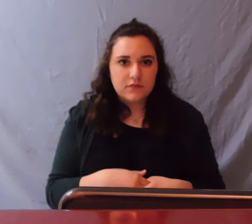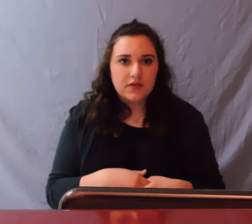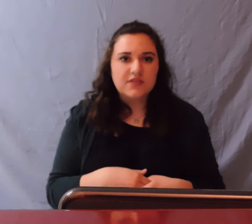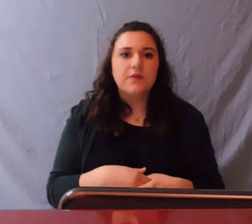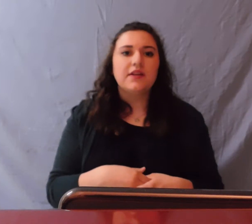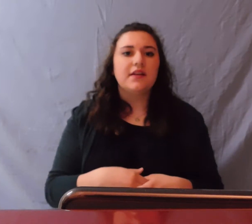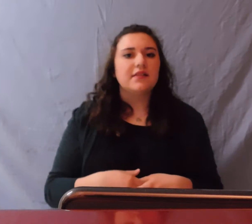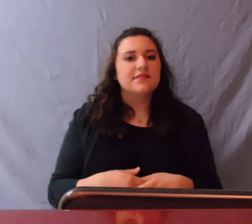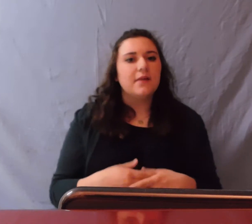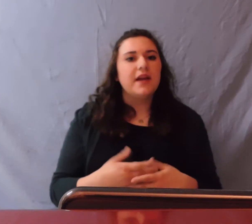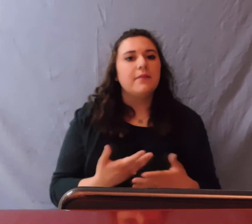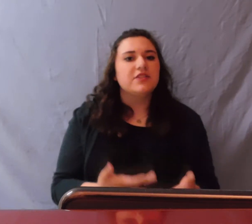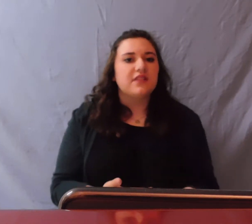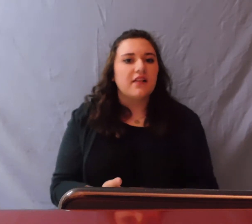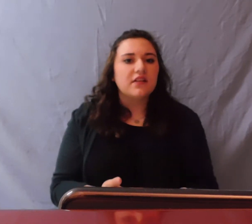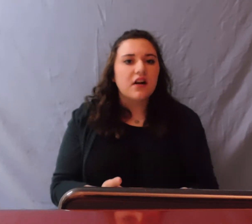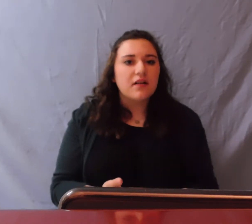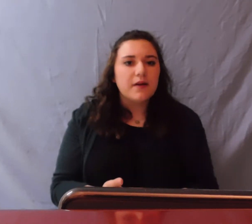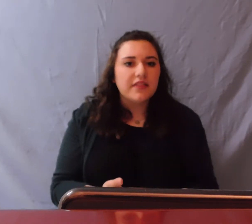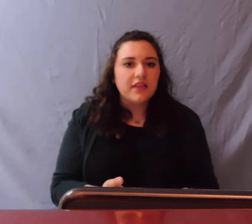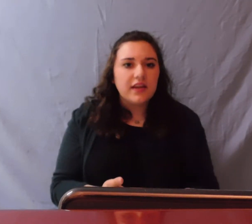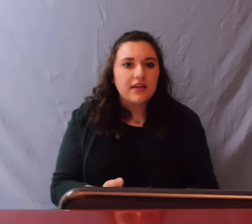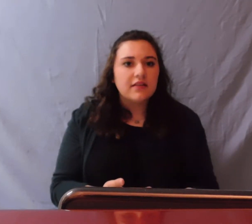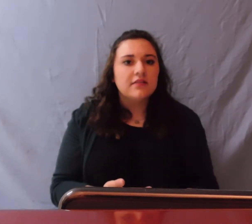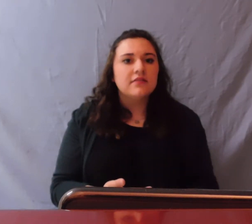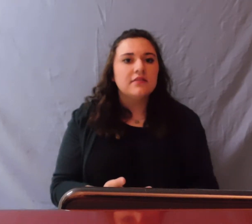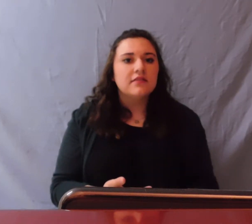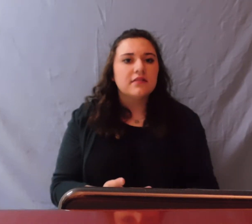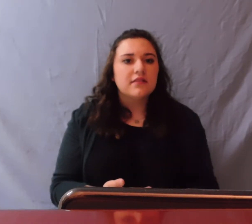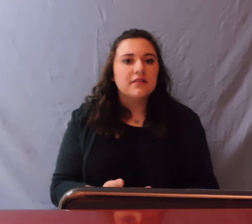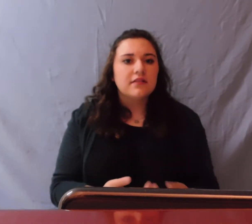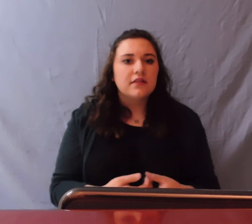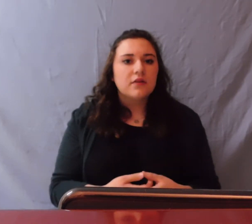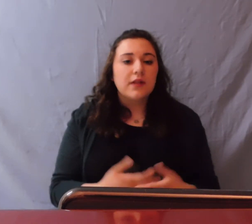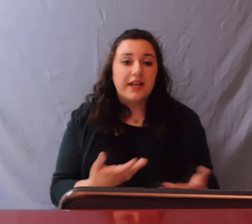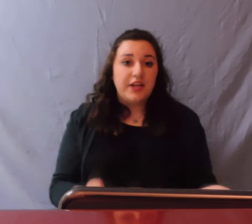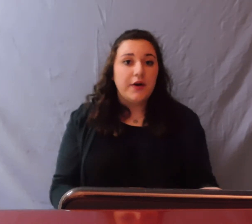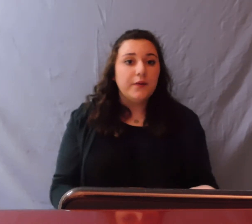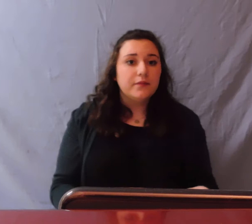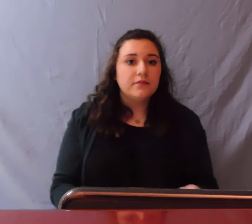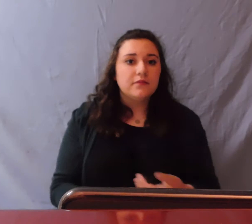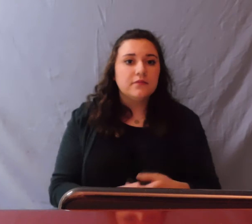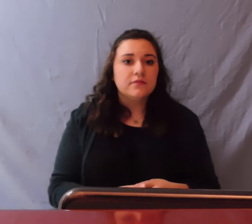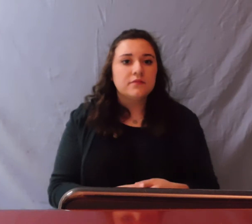So will it tell me how much is on the card monthly? Will I know? A lot of